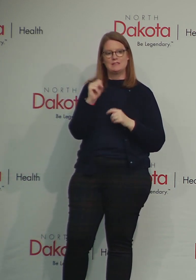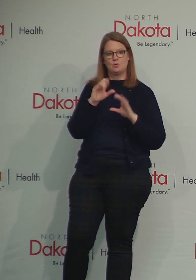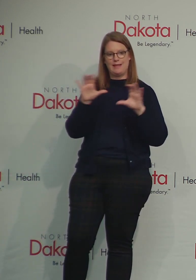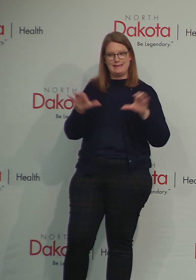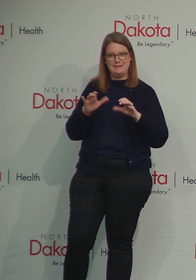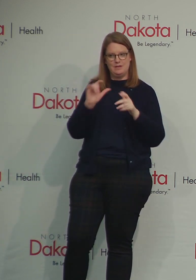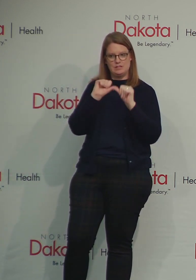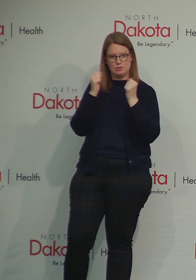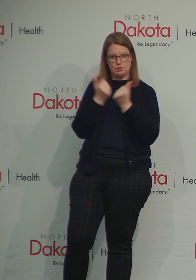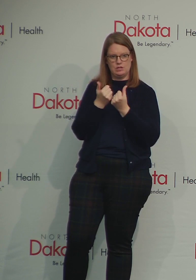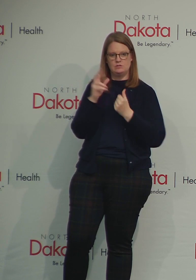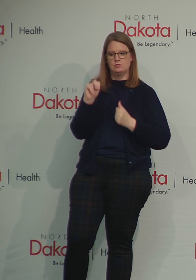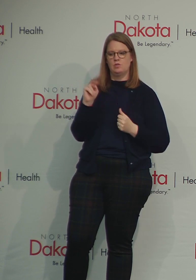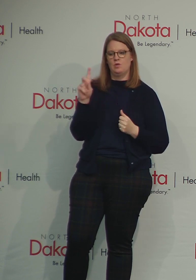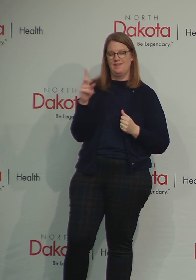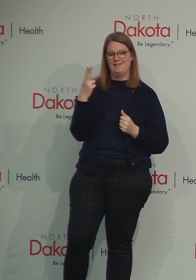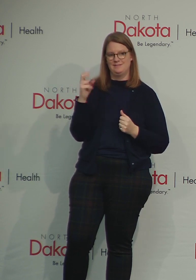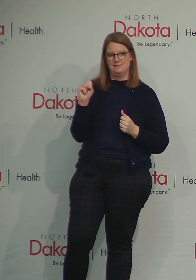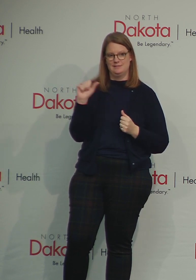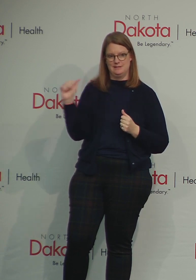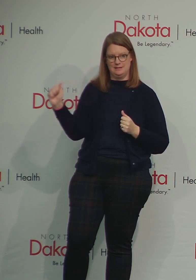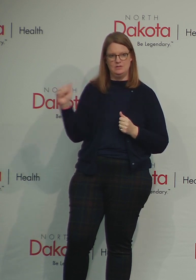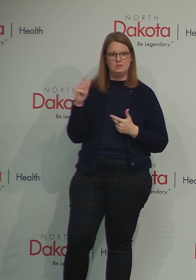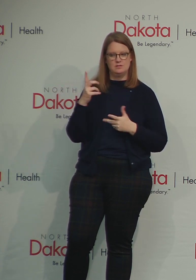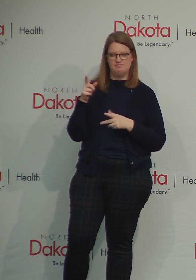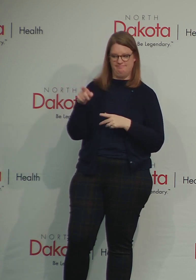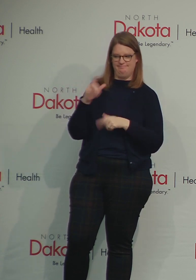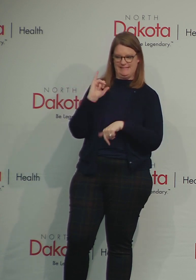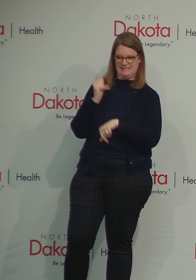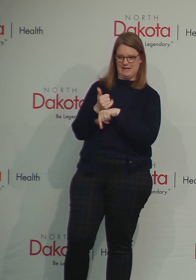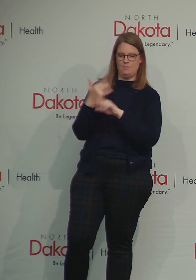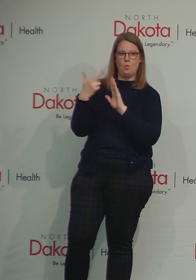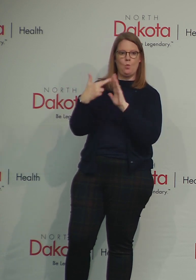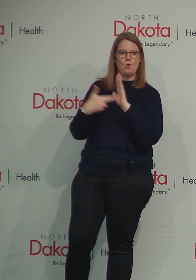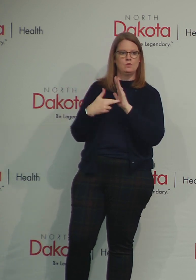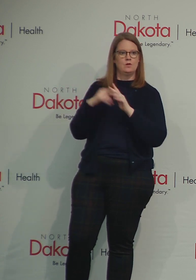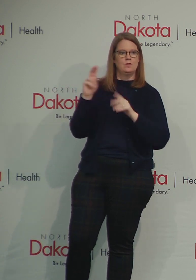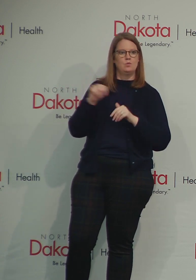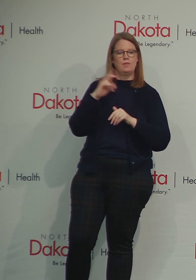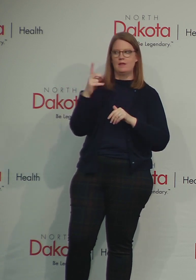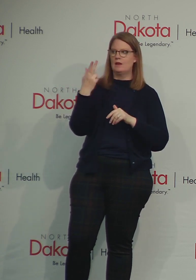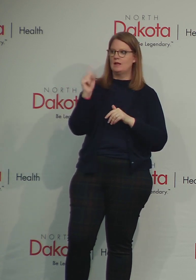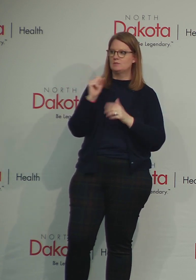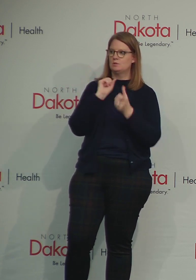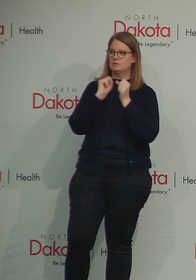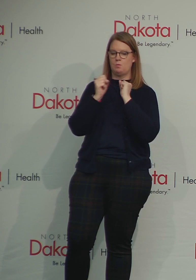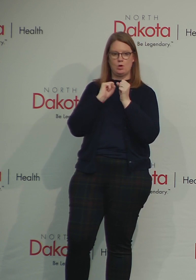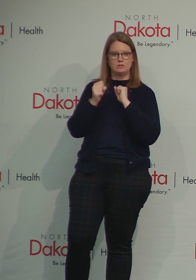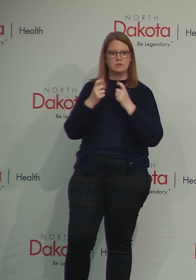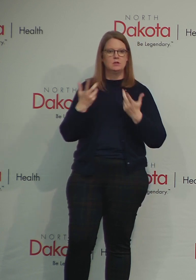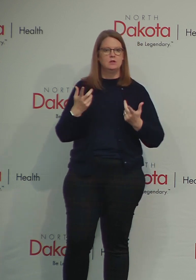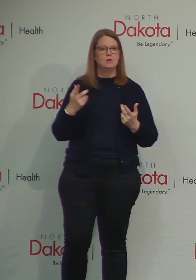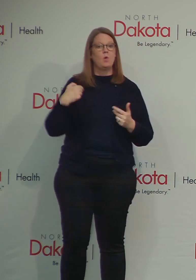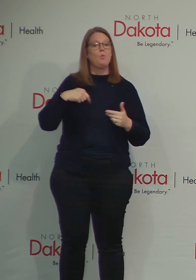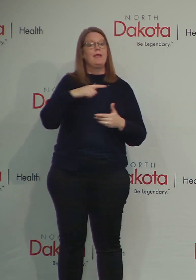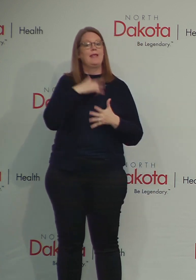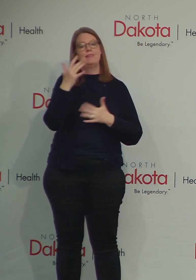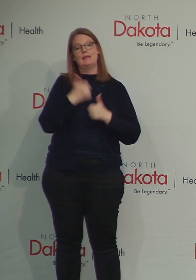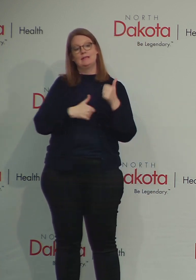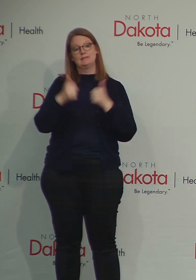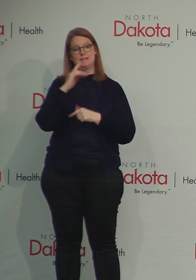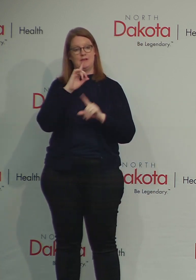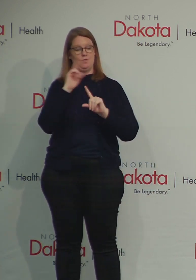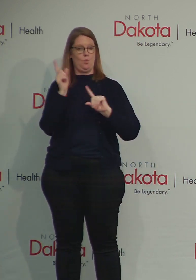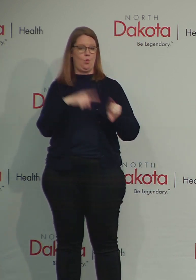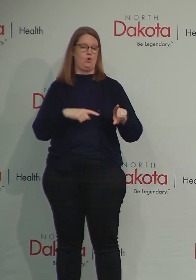Association, which sets the rules for the North Dakota high school sports. We had the executive order which